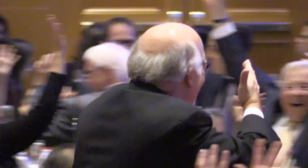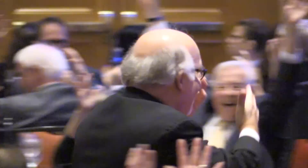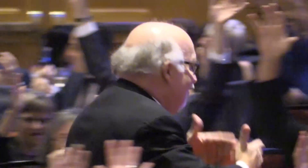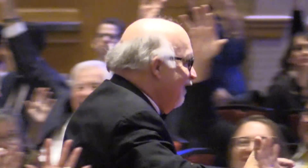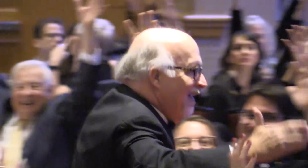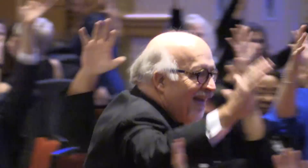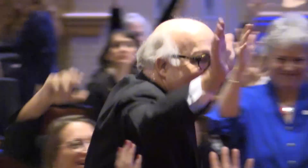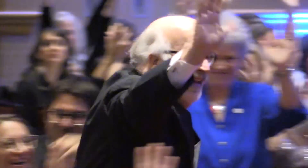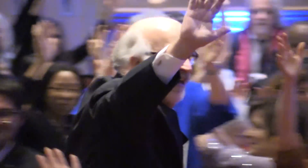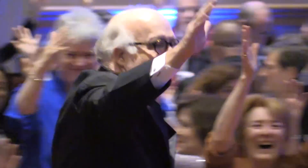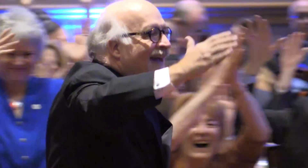of applause.